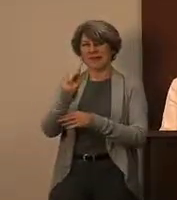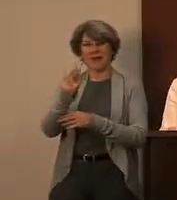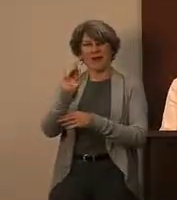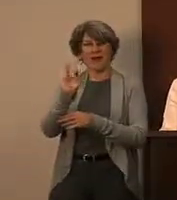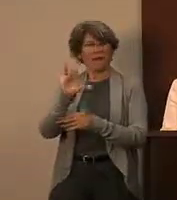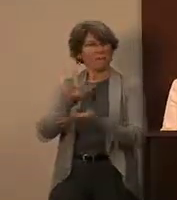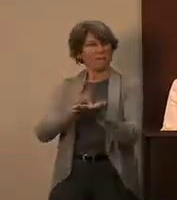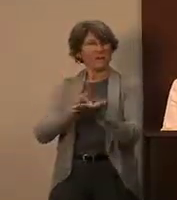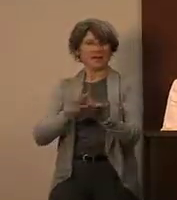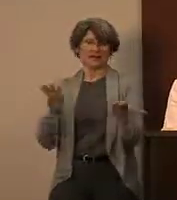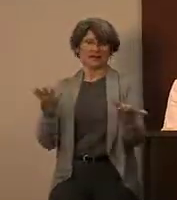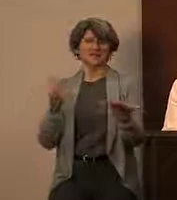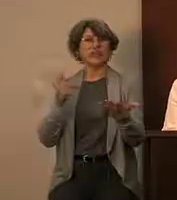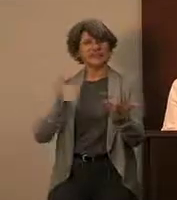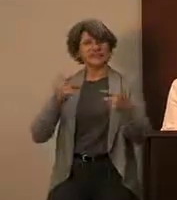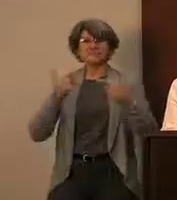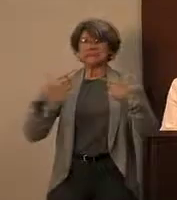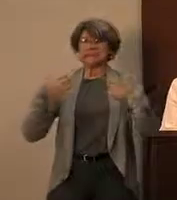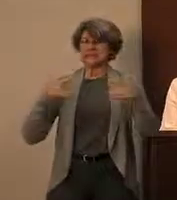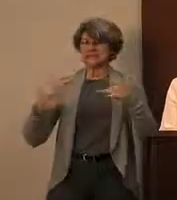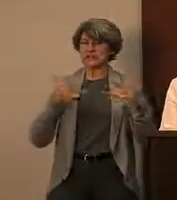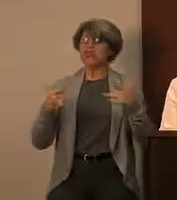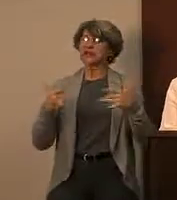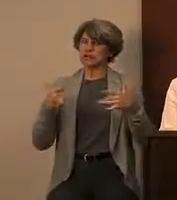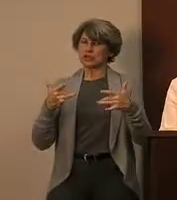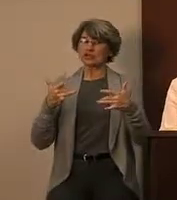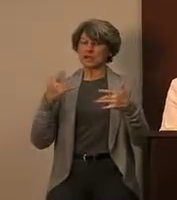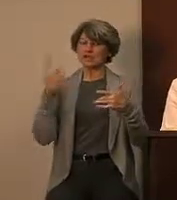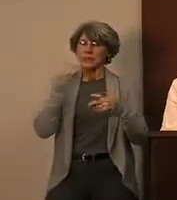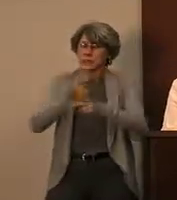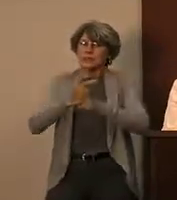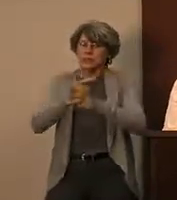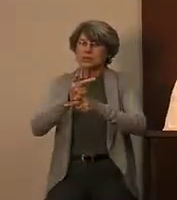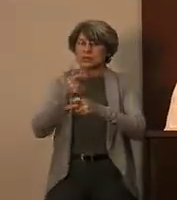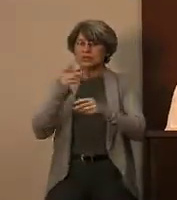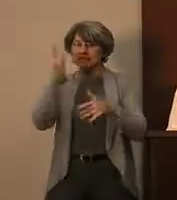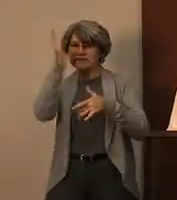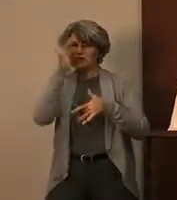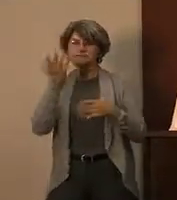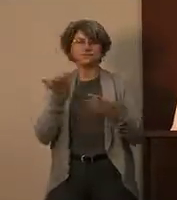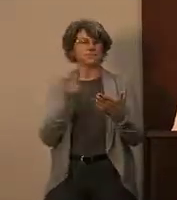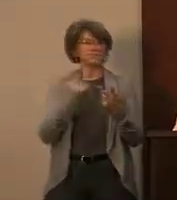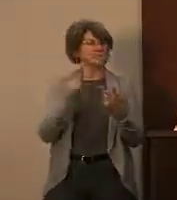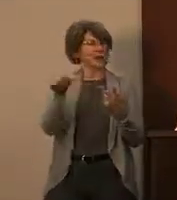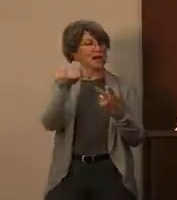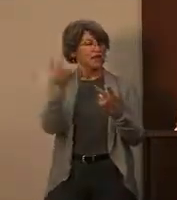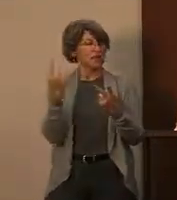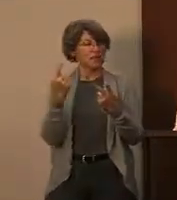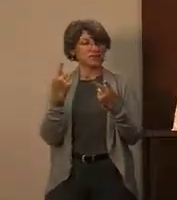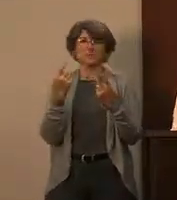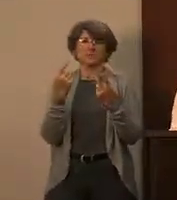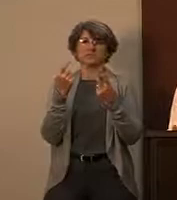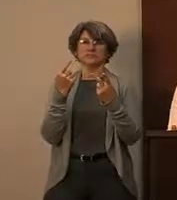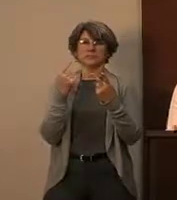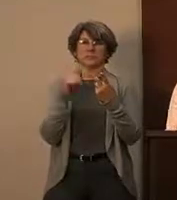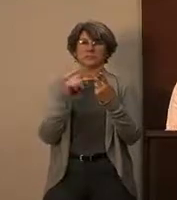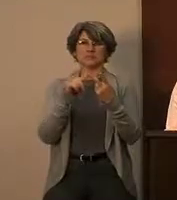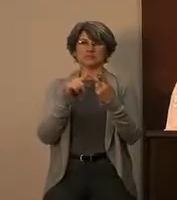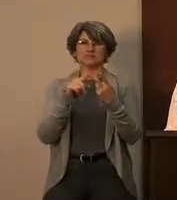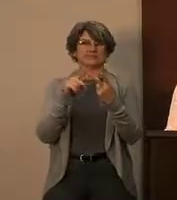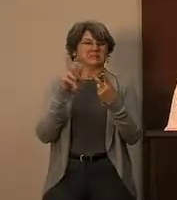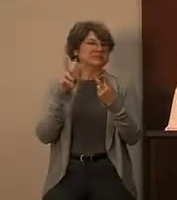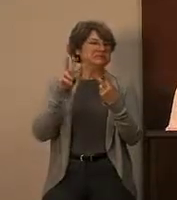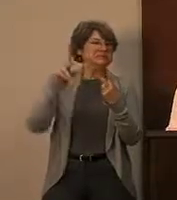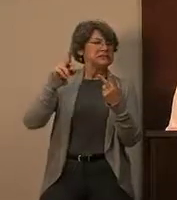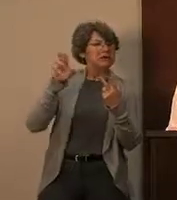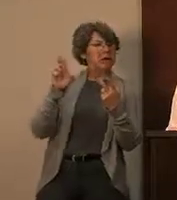healthcare that we need to be aware of. There's another one called vancomycin-resistant enterococcus that's another